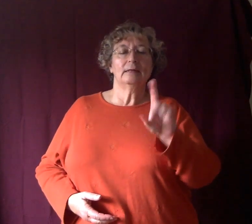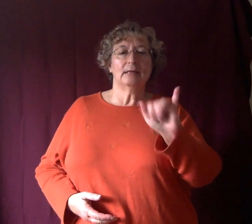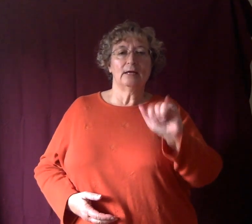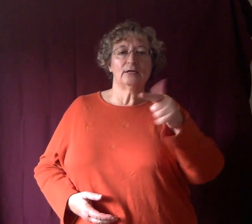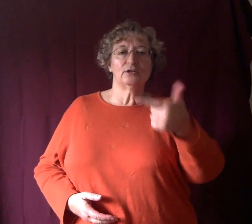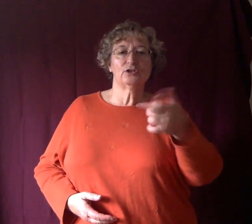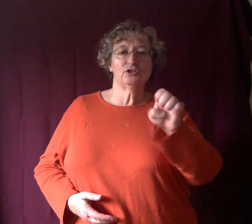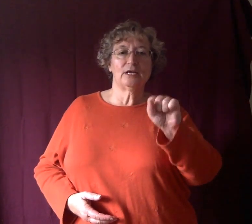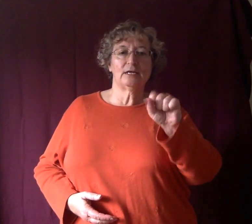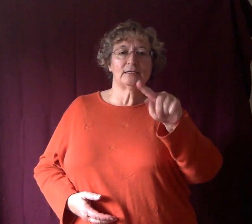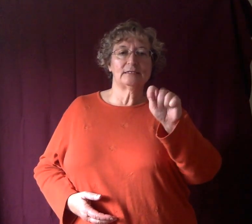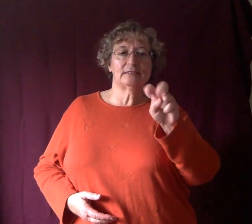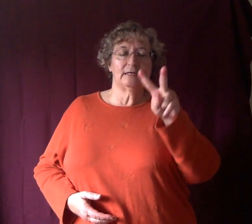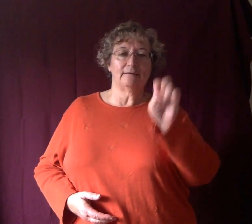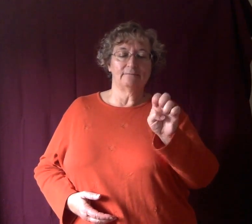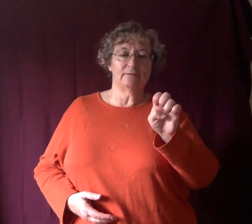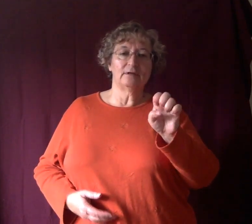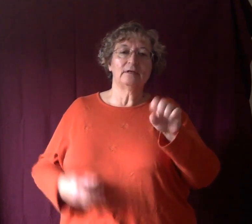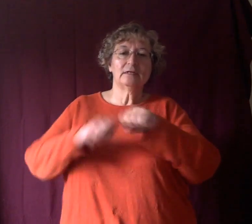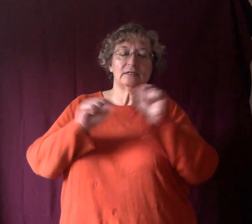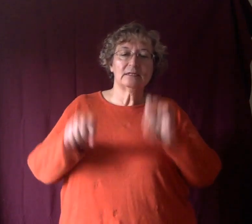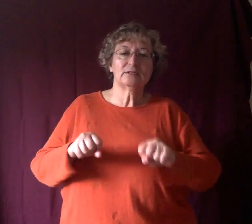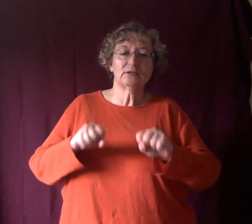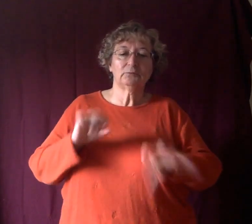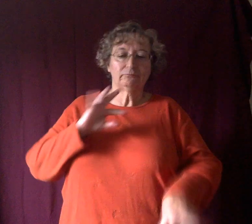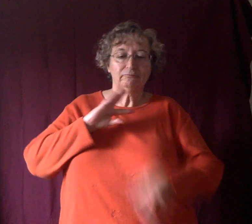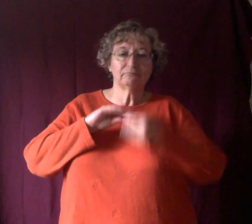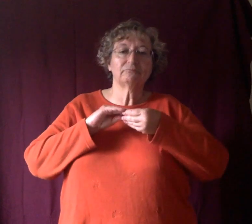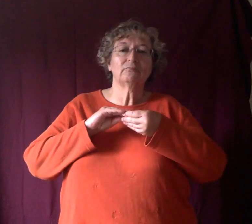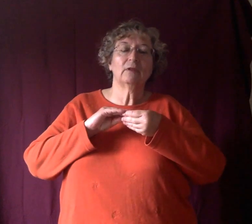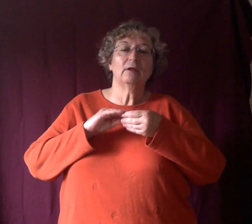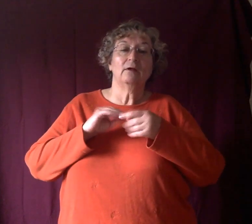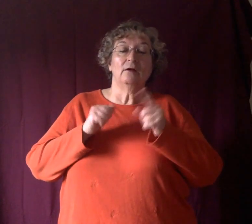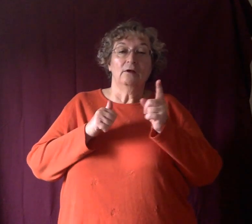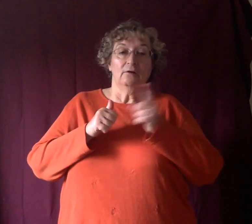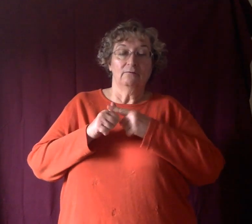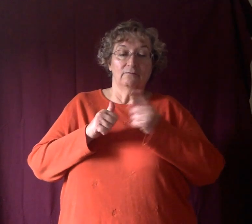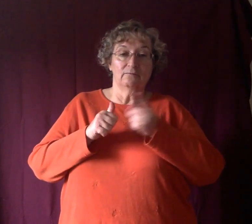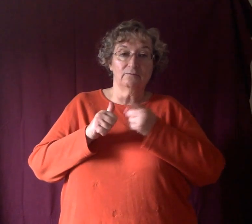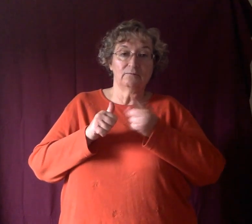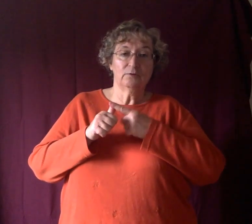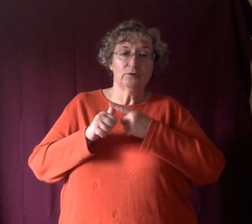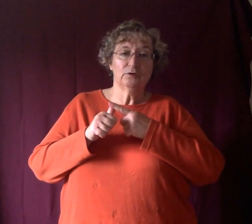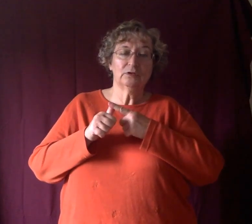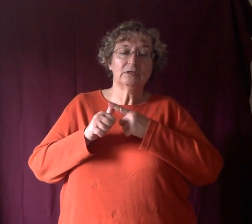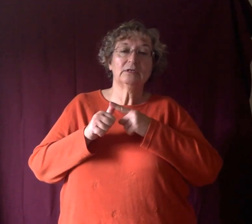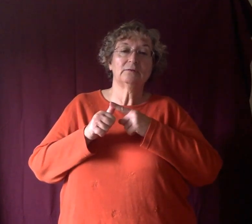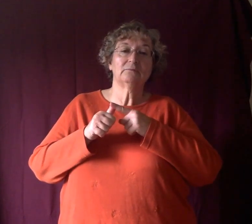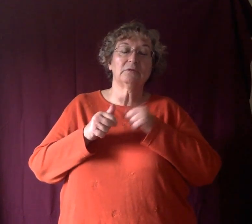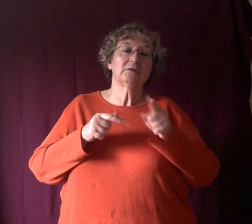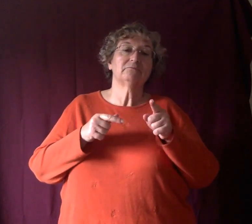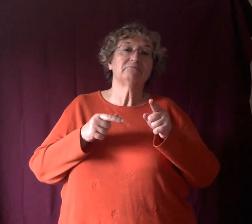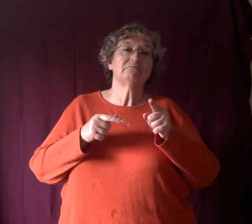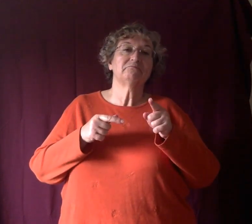carries out three primary functions for us. First of all, at the top end, the digestive system is designed to allow us to take food and